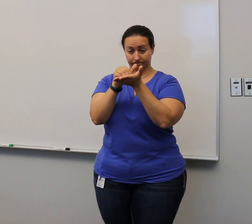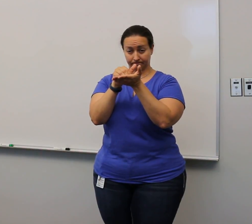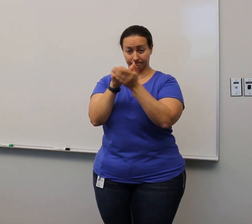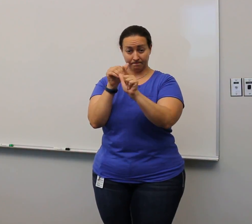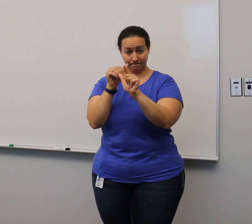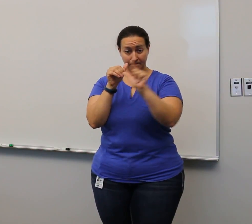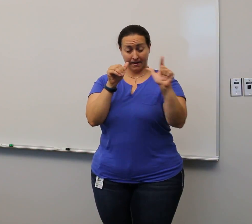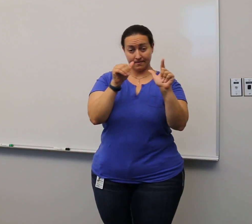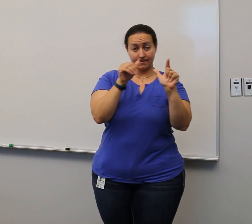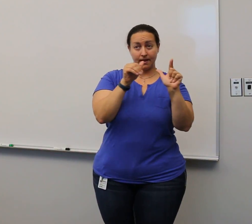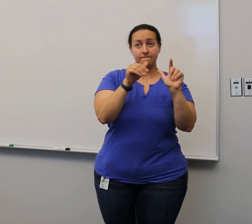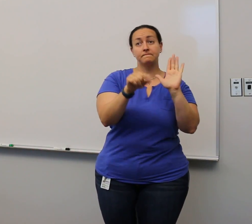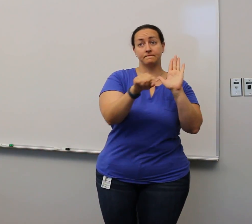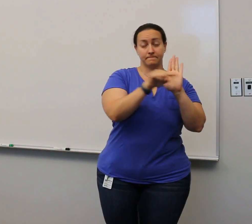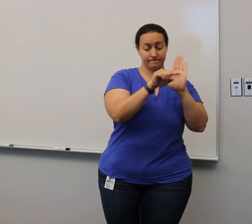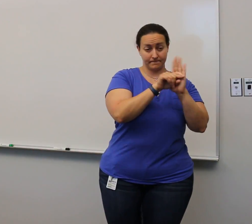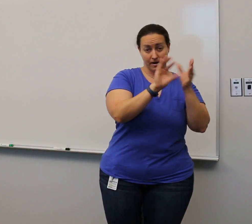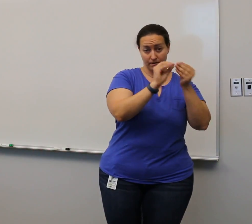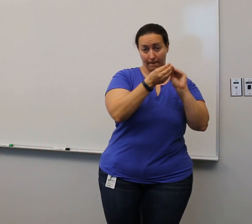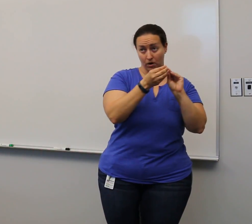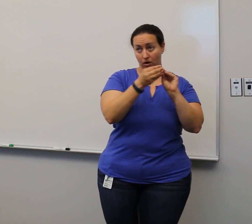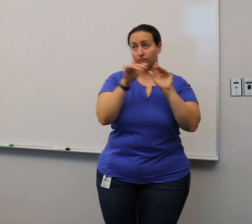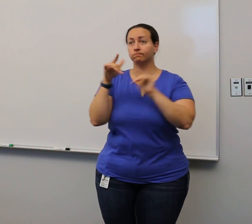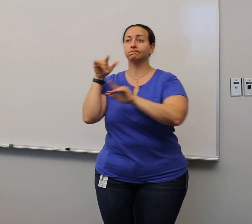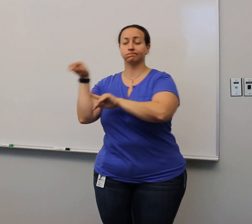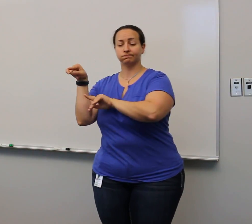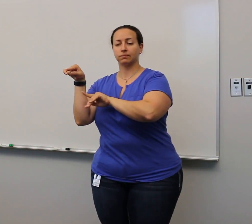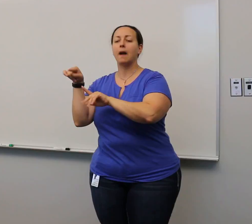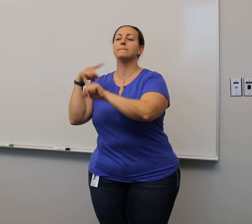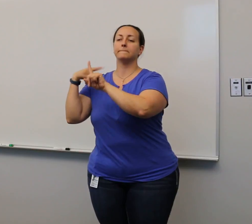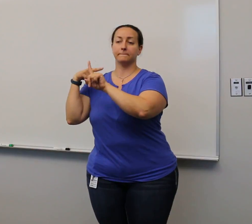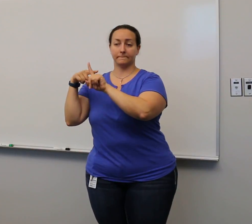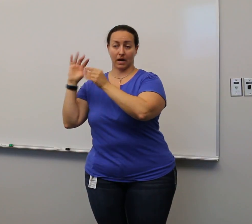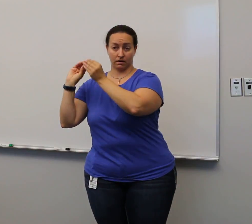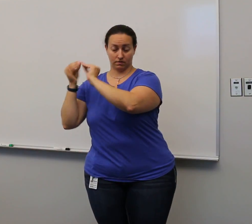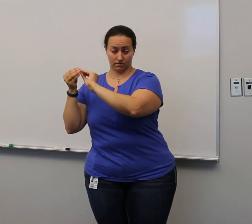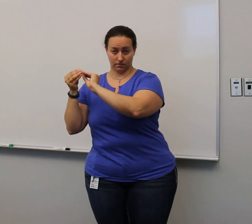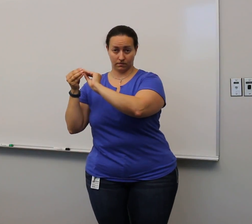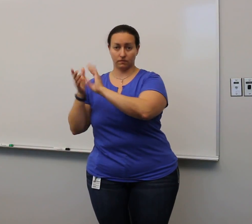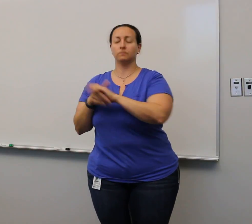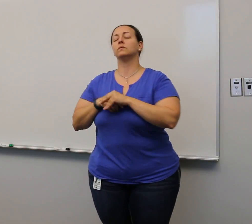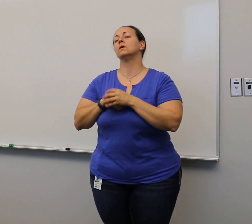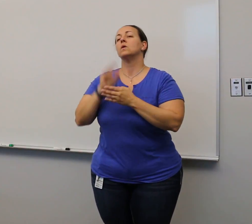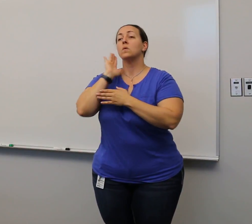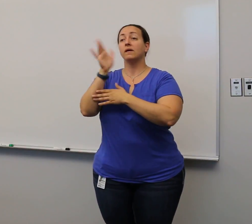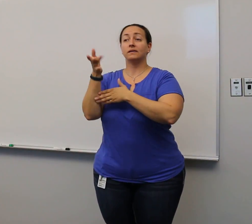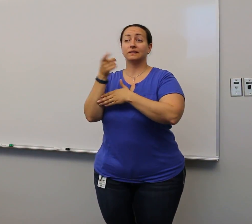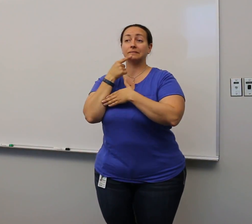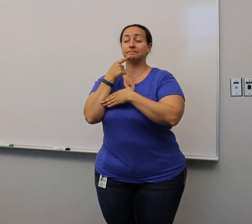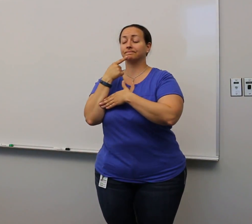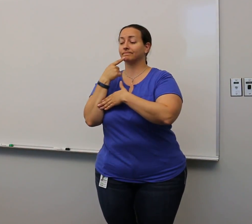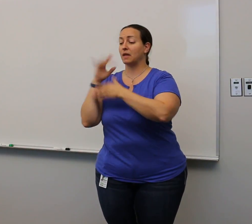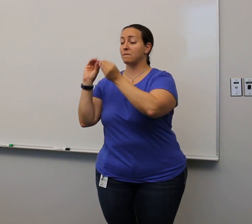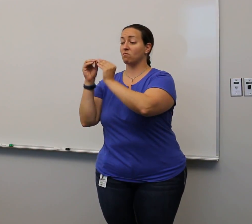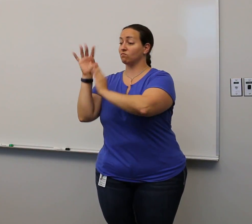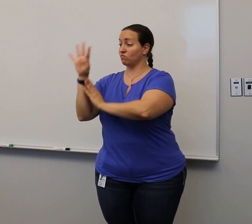positive integers to the right of 0. And we could say that numbers like 4 and